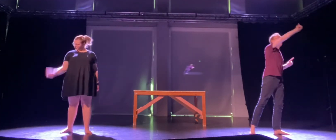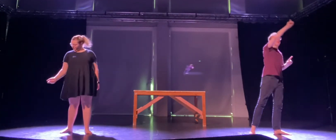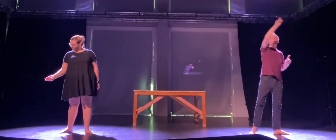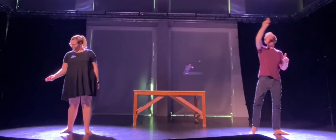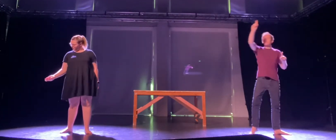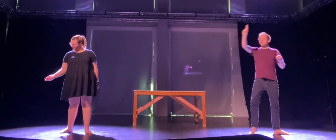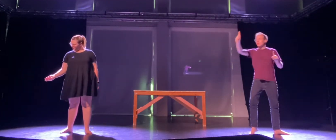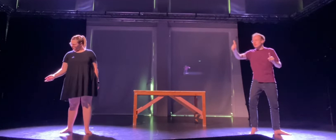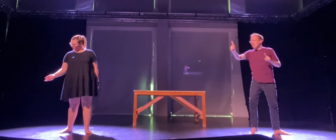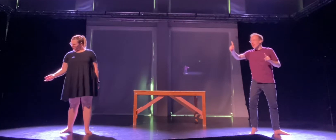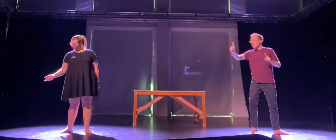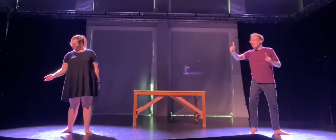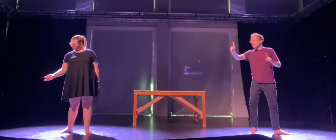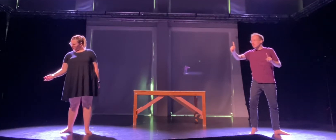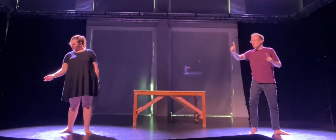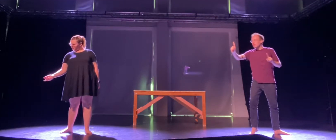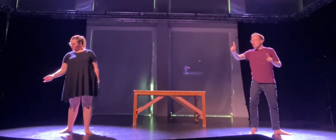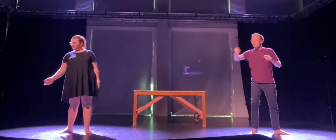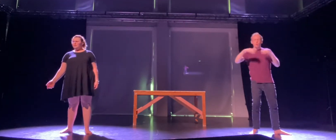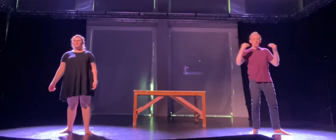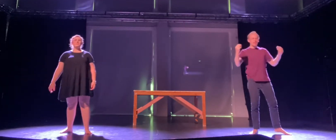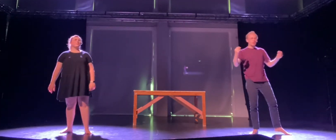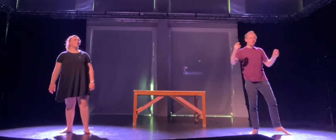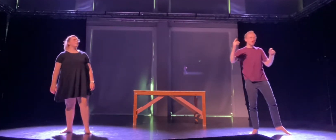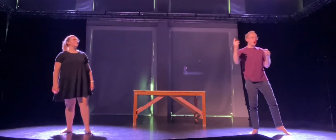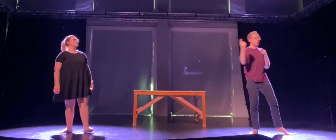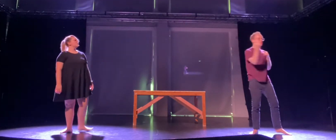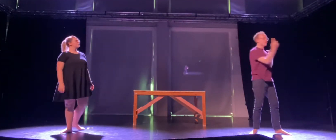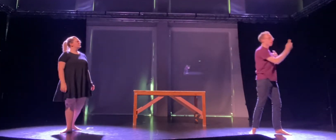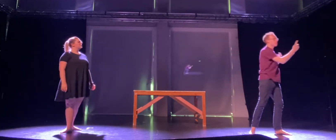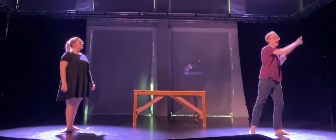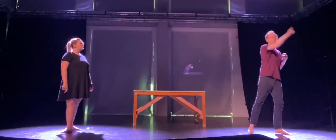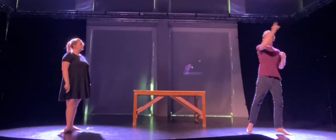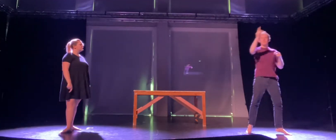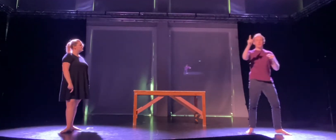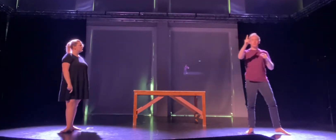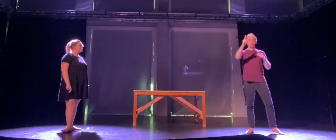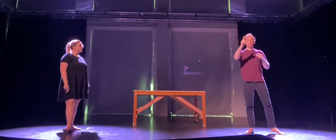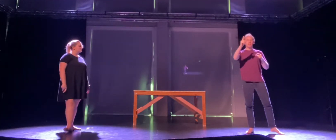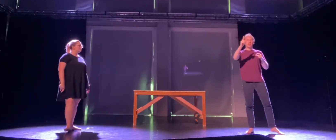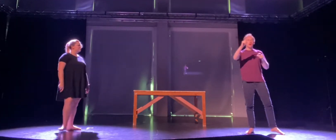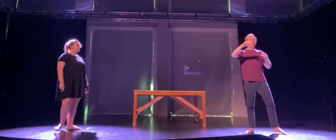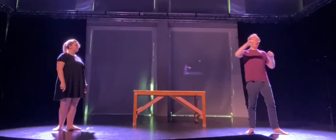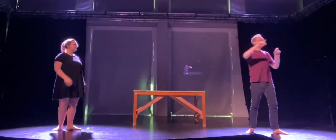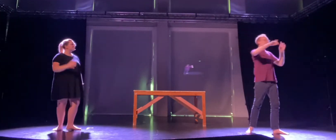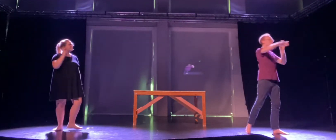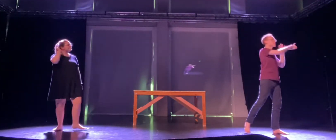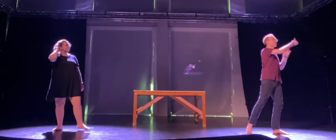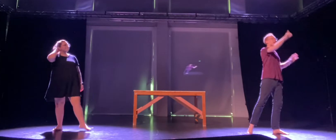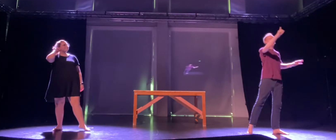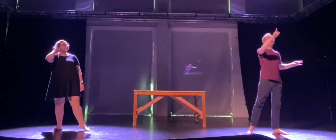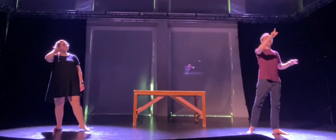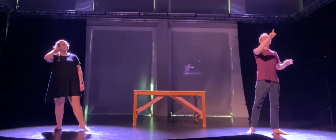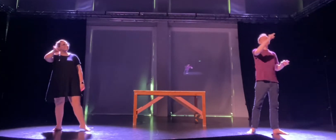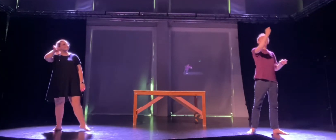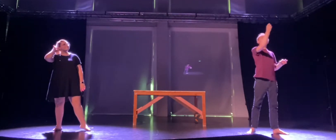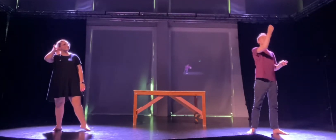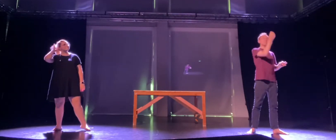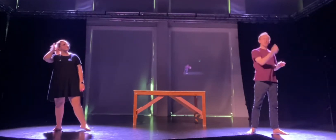teleports to the other side. But what would happen if a knot was involved as Pac-Man was teleporting? What if Pac-Man was teleporting and that interstitial point